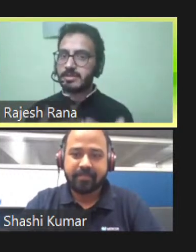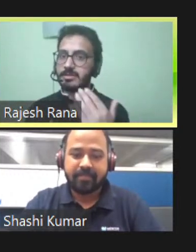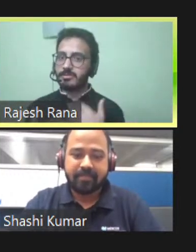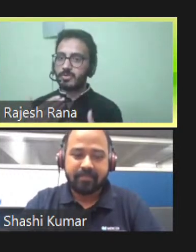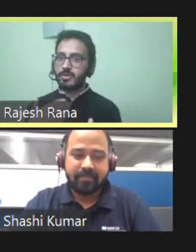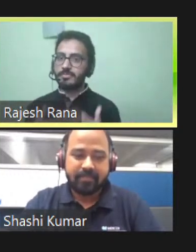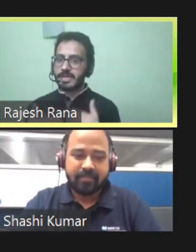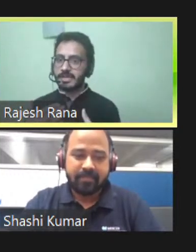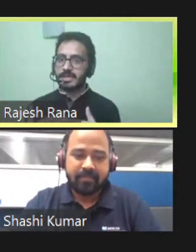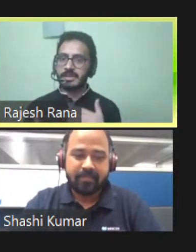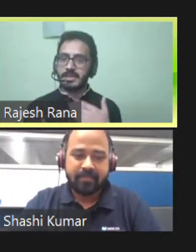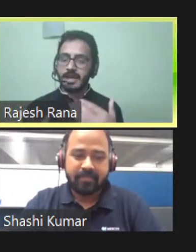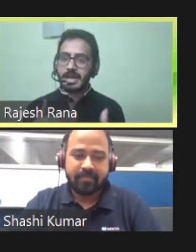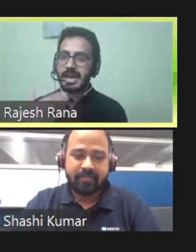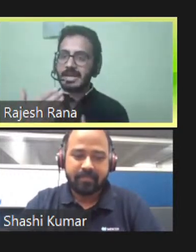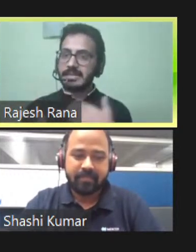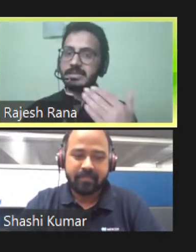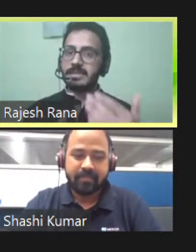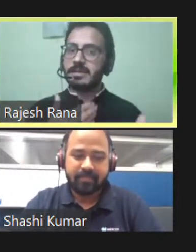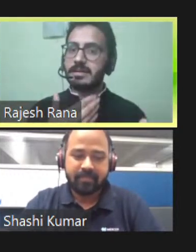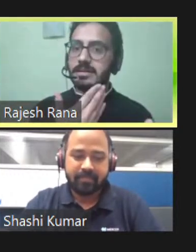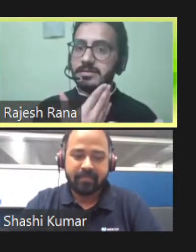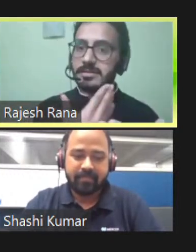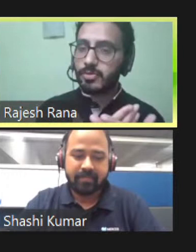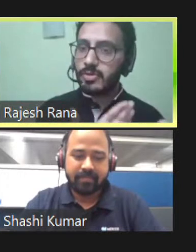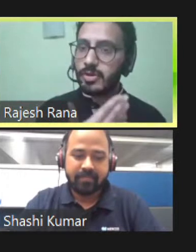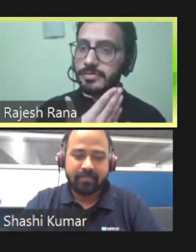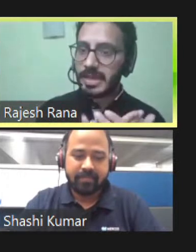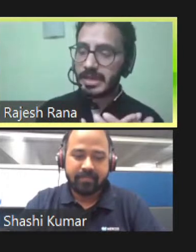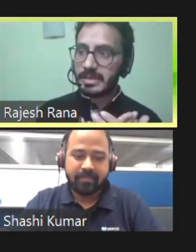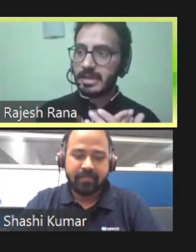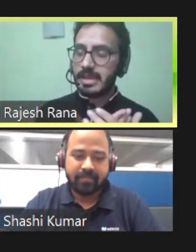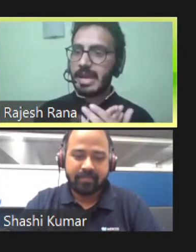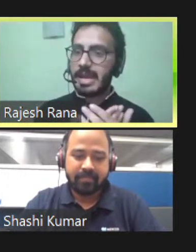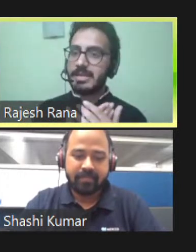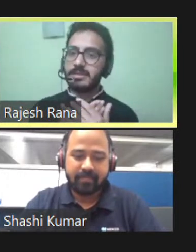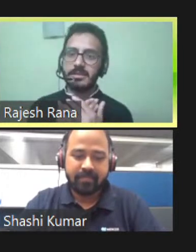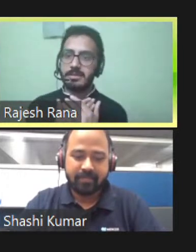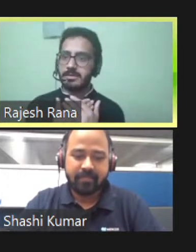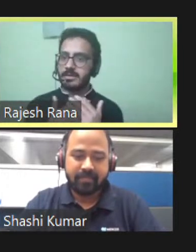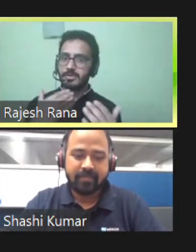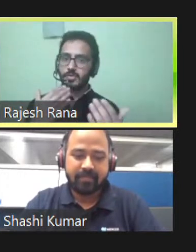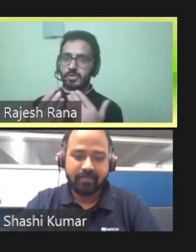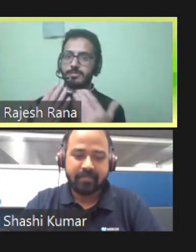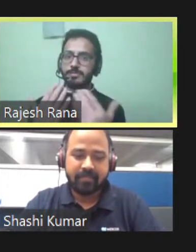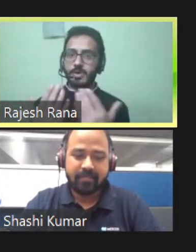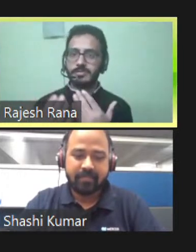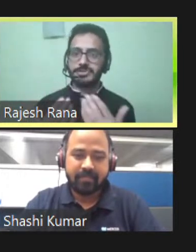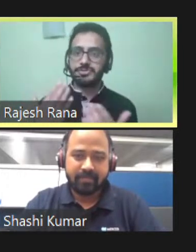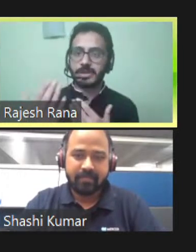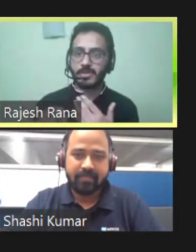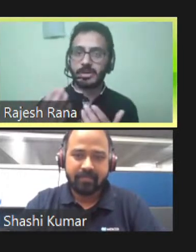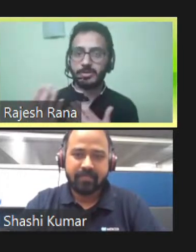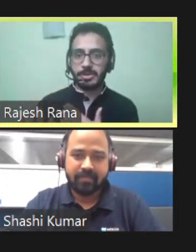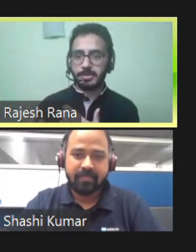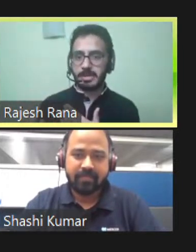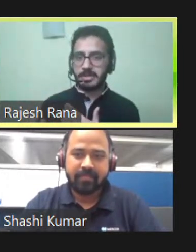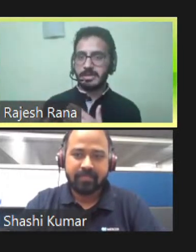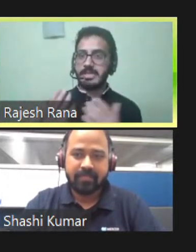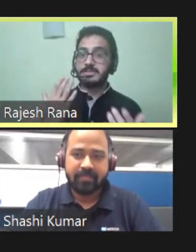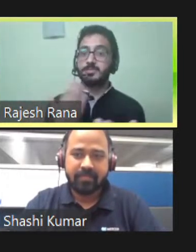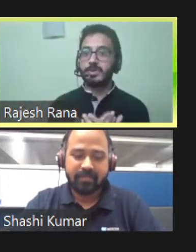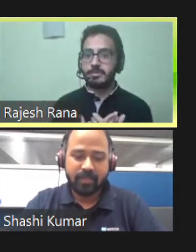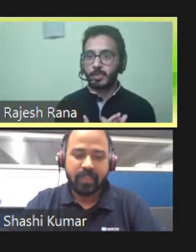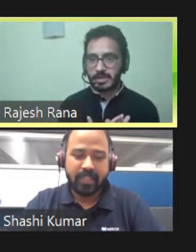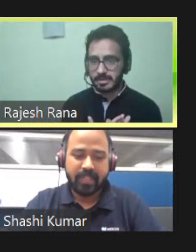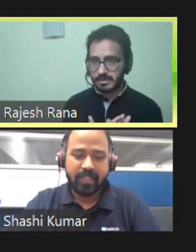here the role of feeling and the role of sign and role of bond which you require to be built